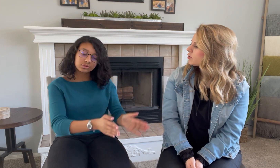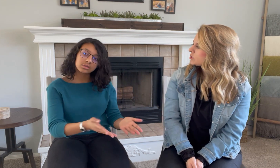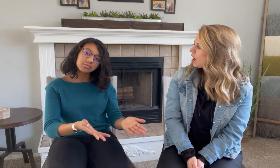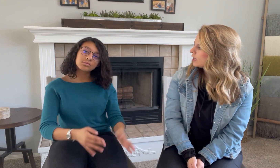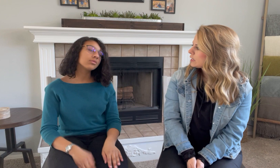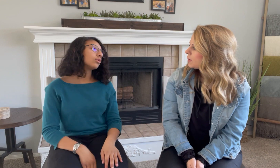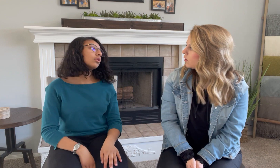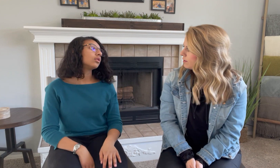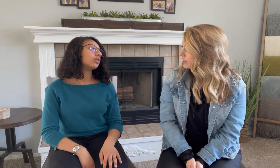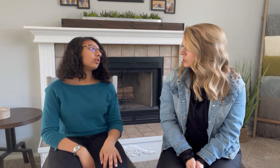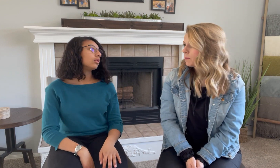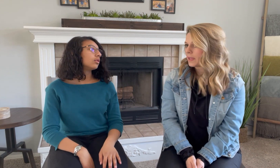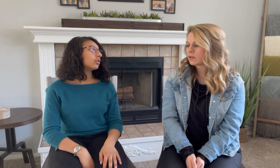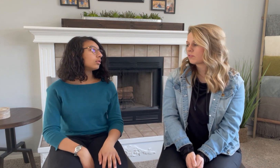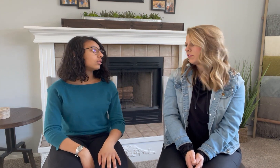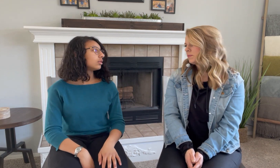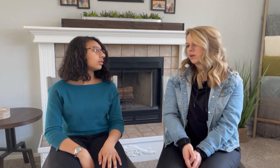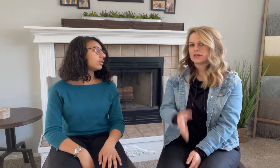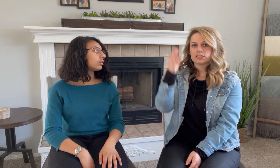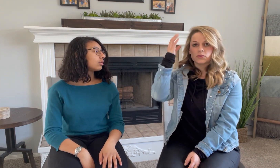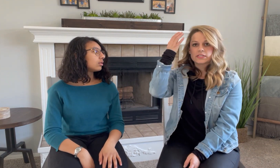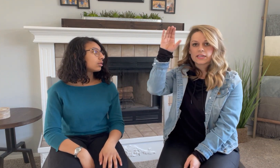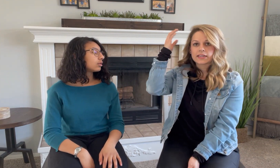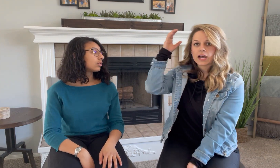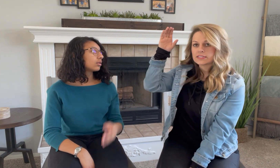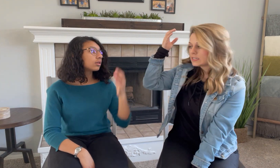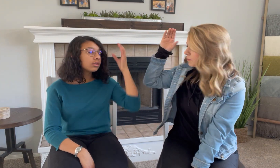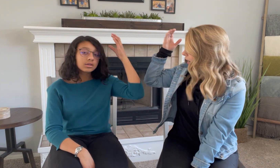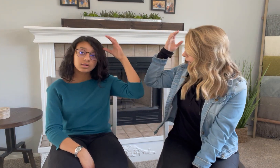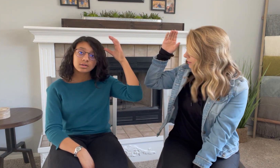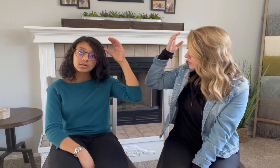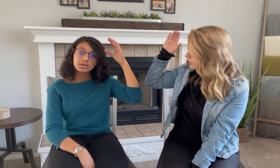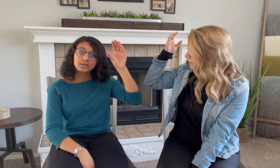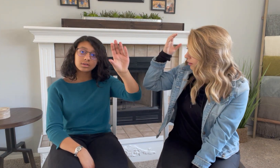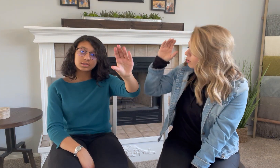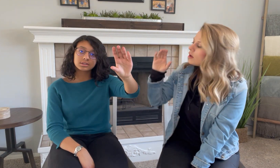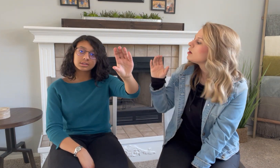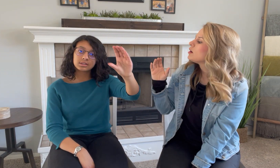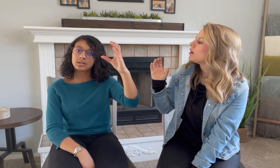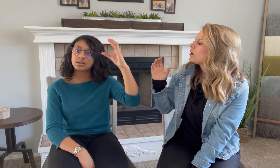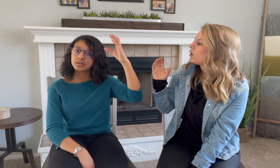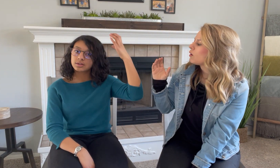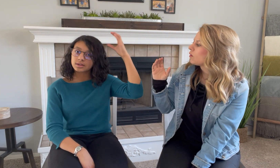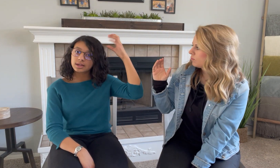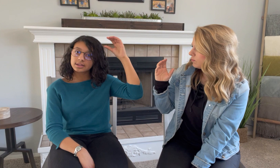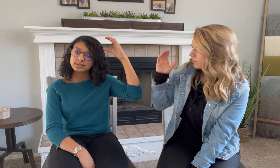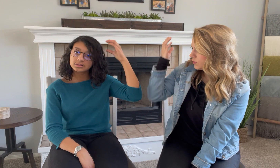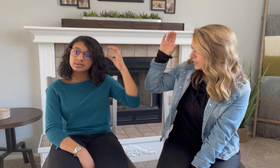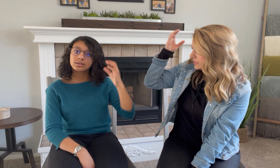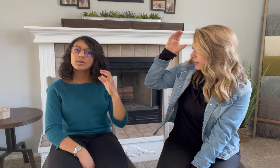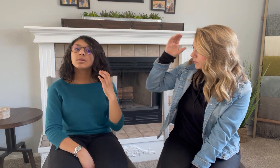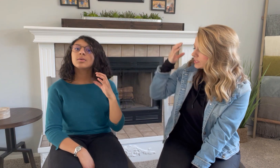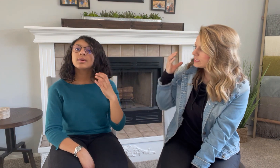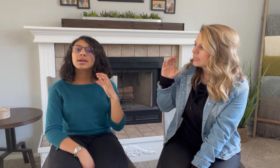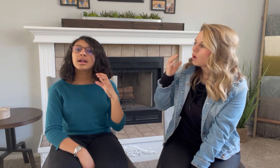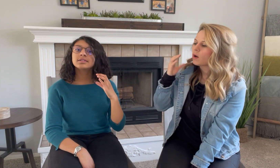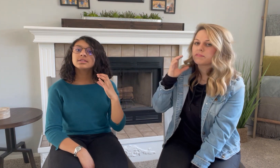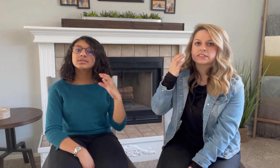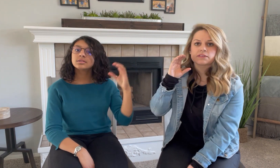you're talking about. If it's a male or female cousin, you can sign cousin up high. If it's a male, you can sign with a C, or if it's a